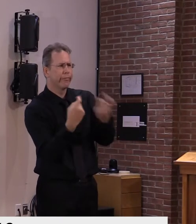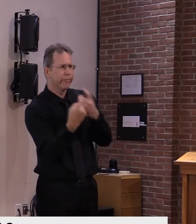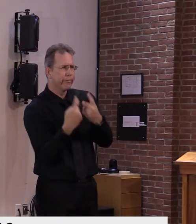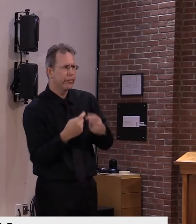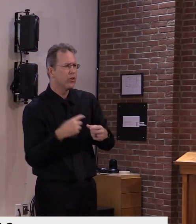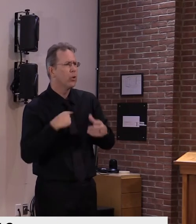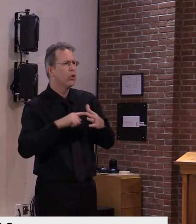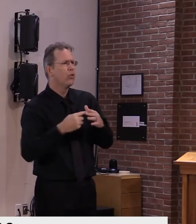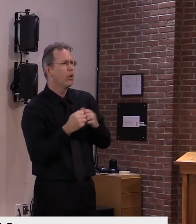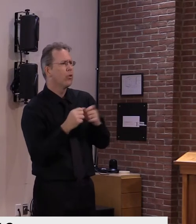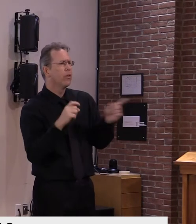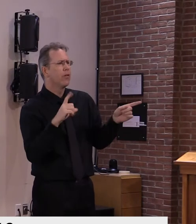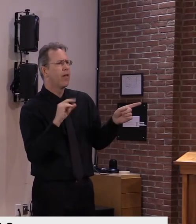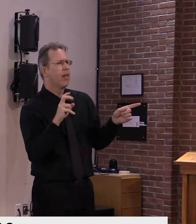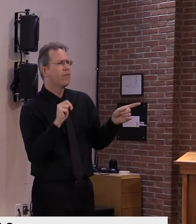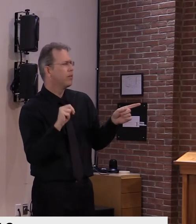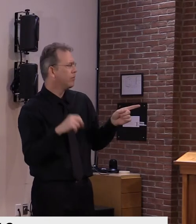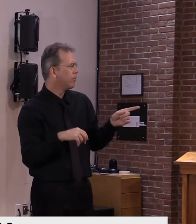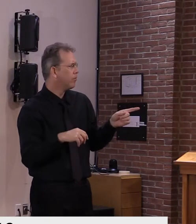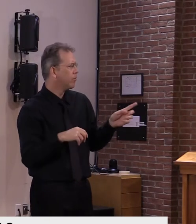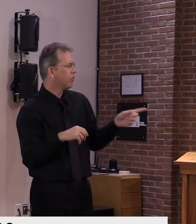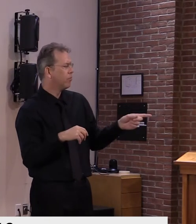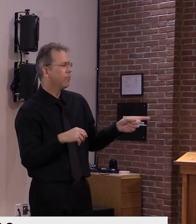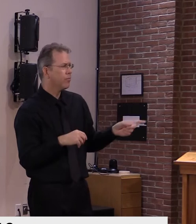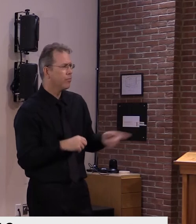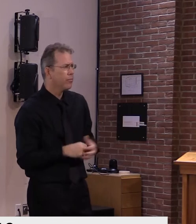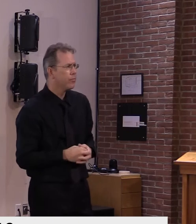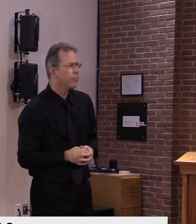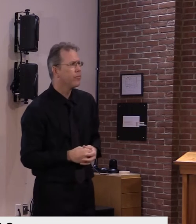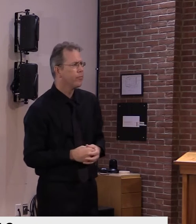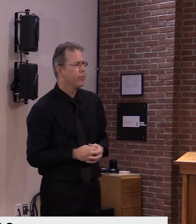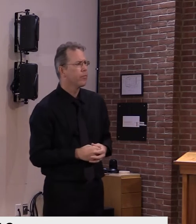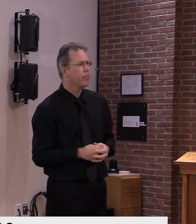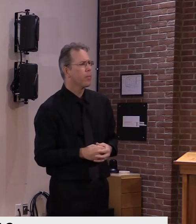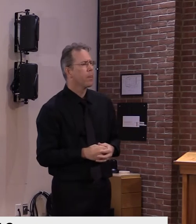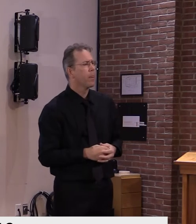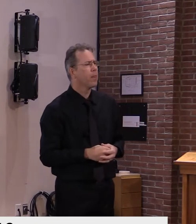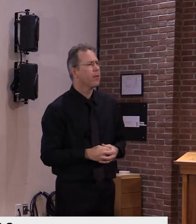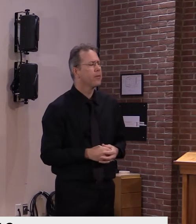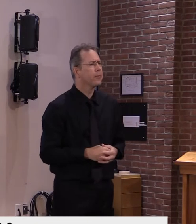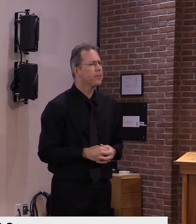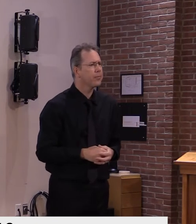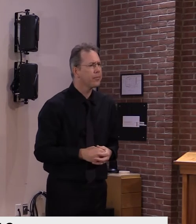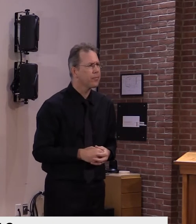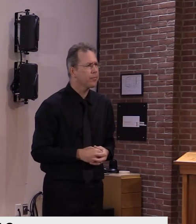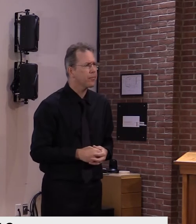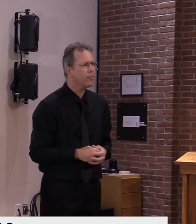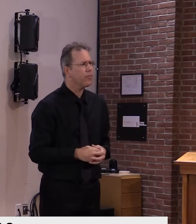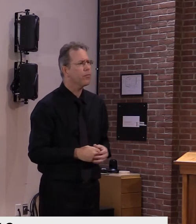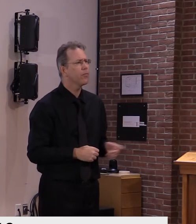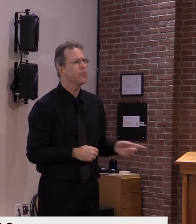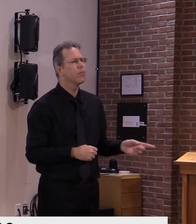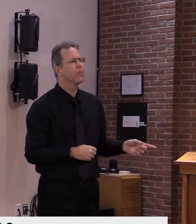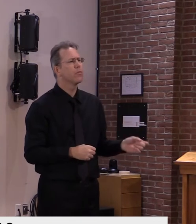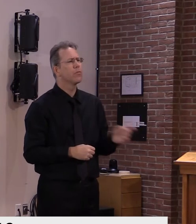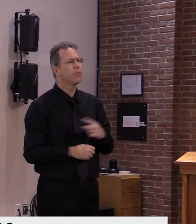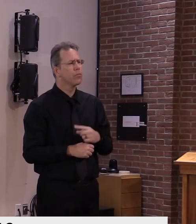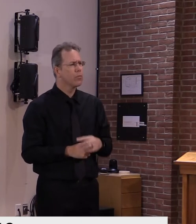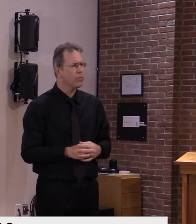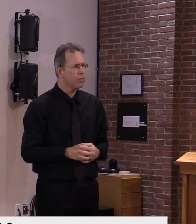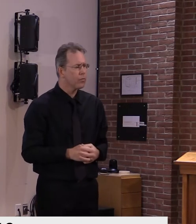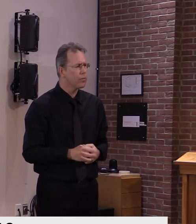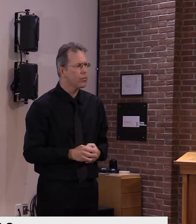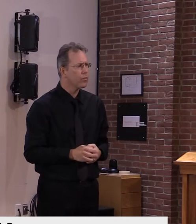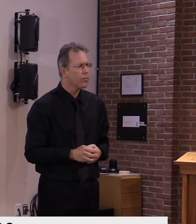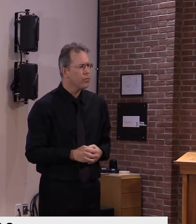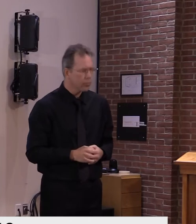Calvin. Thank you, Governor. So the proposal from earlier this week to have